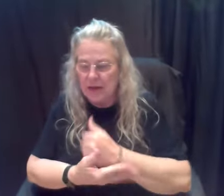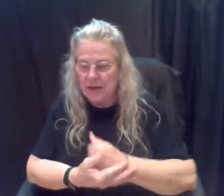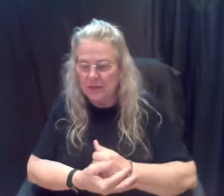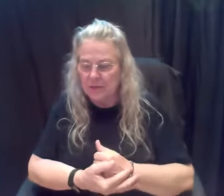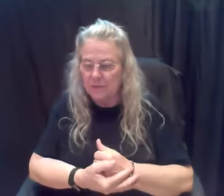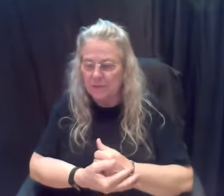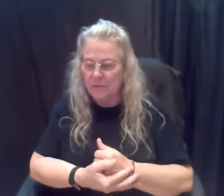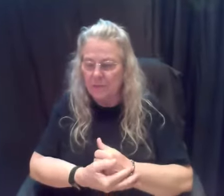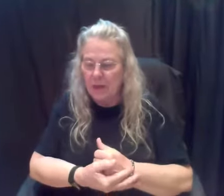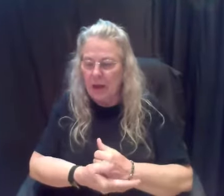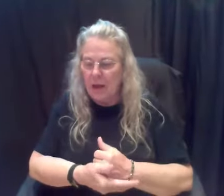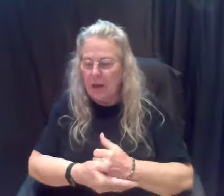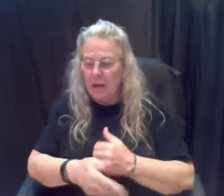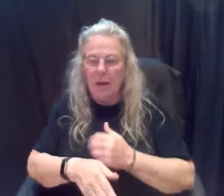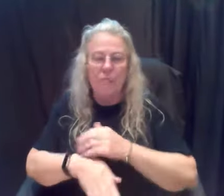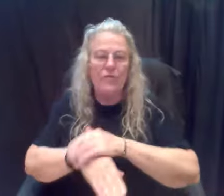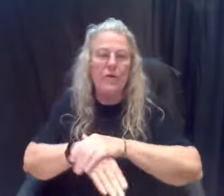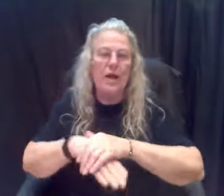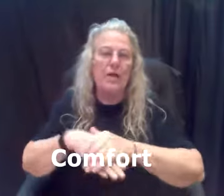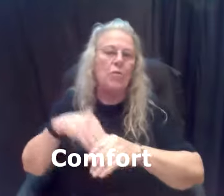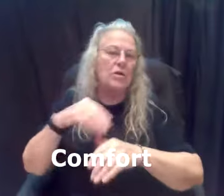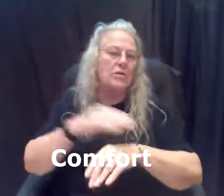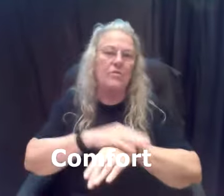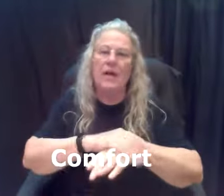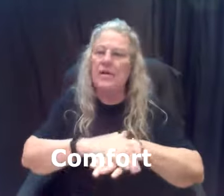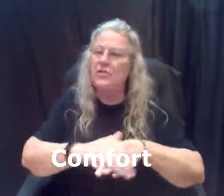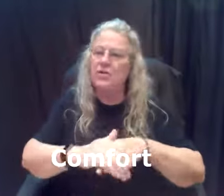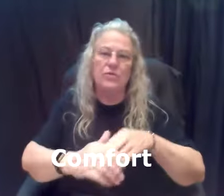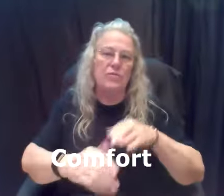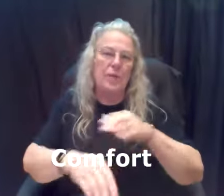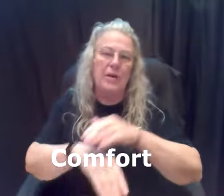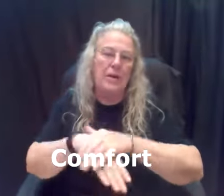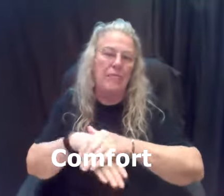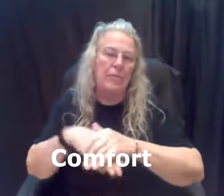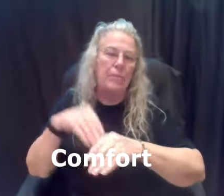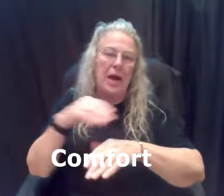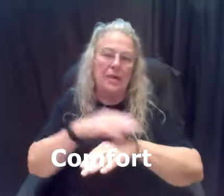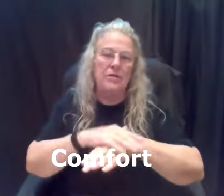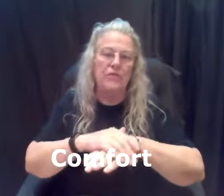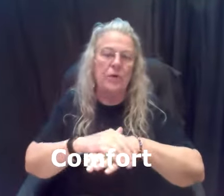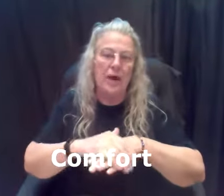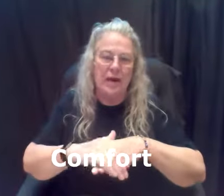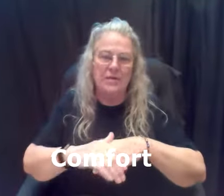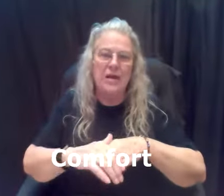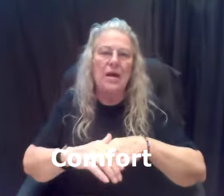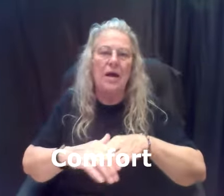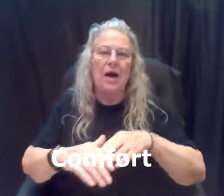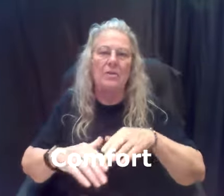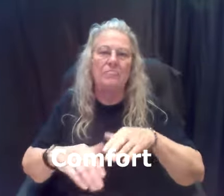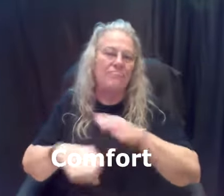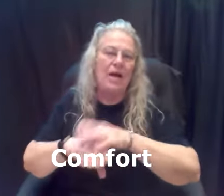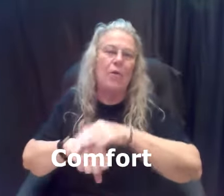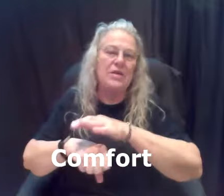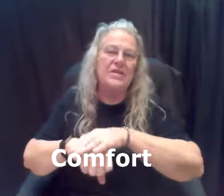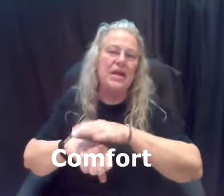context. Comfort, and of course, that is just the rubbing of the backs of your hands. I always think of